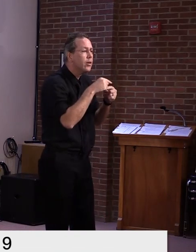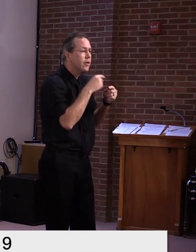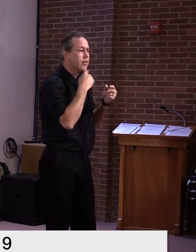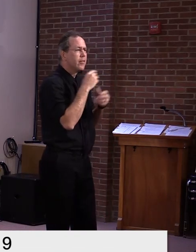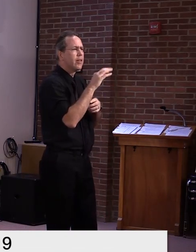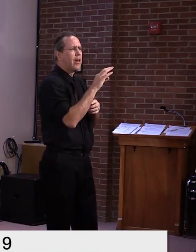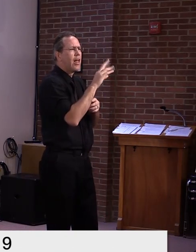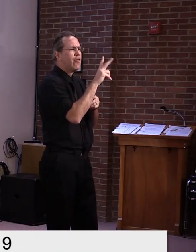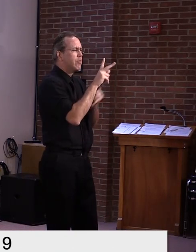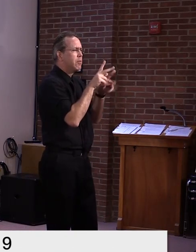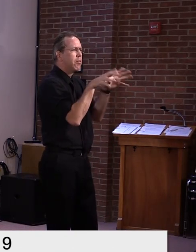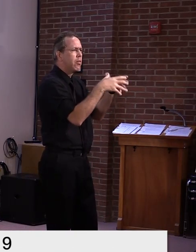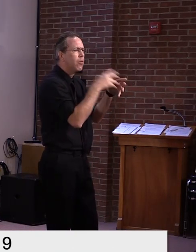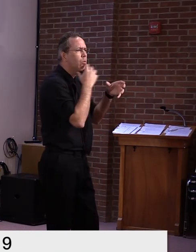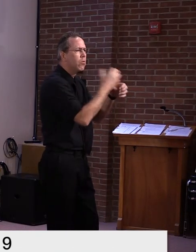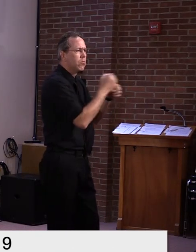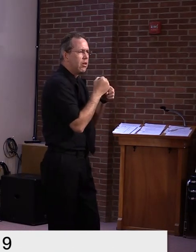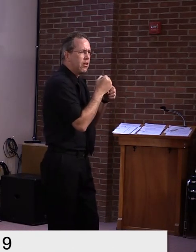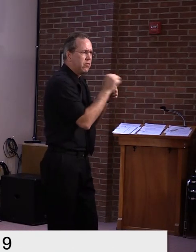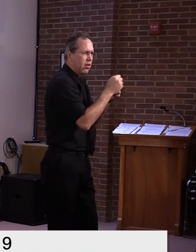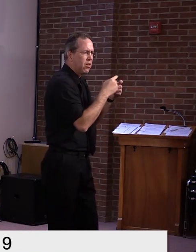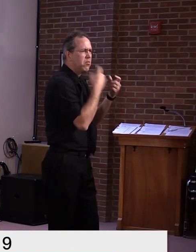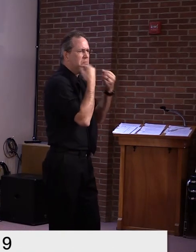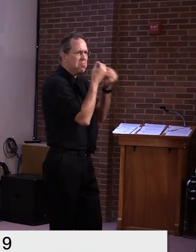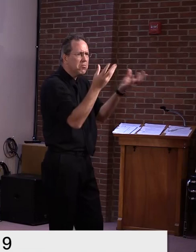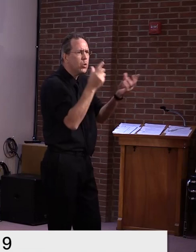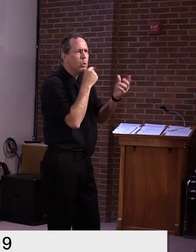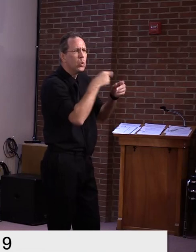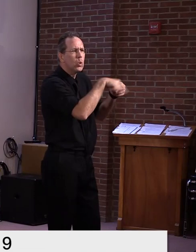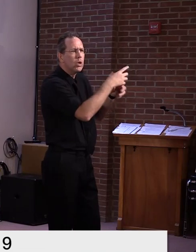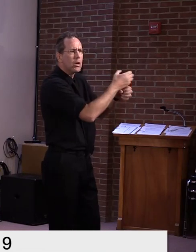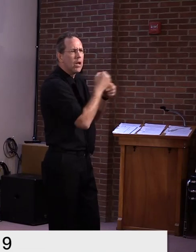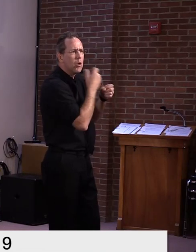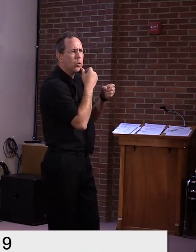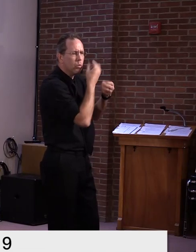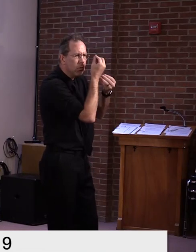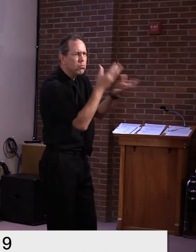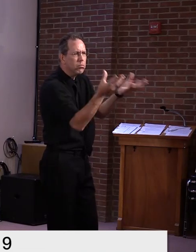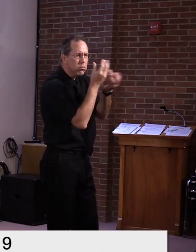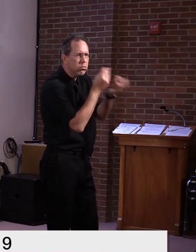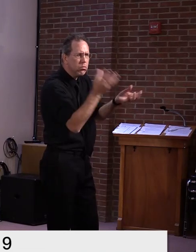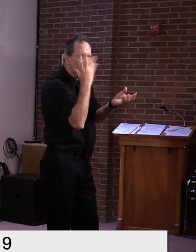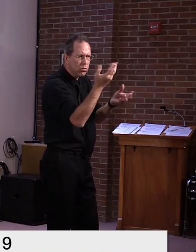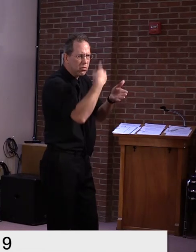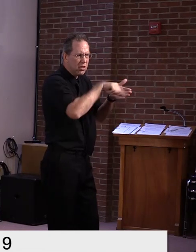week. The total of this first batch of distributions is